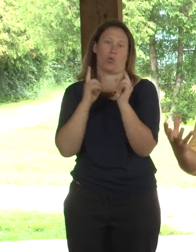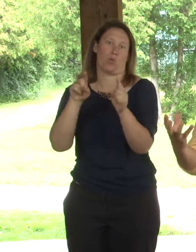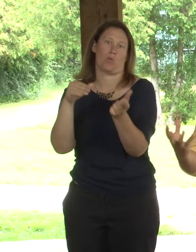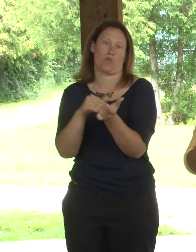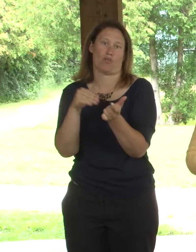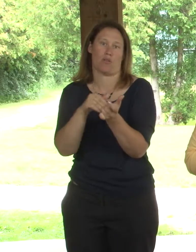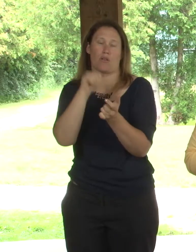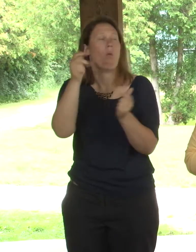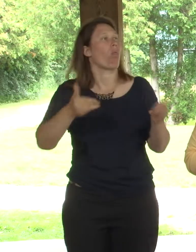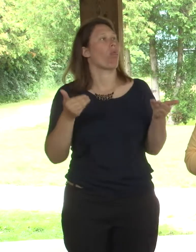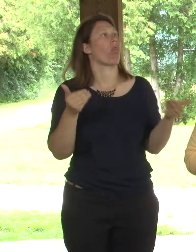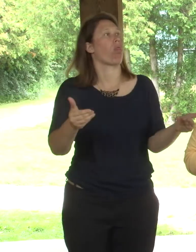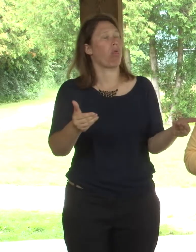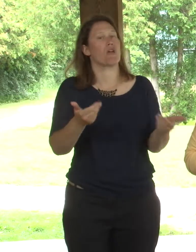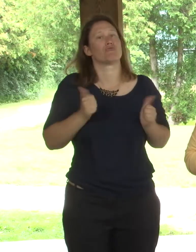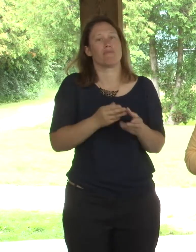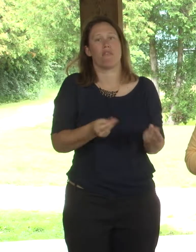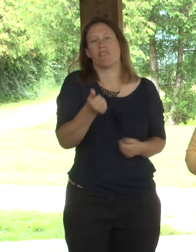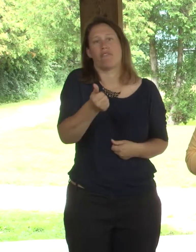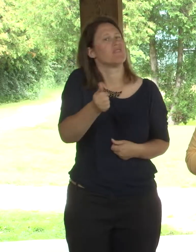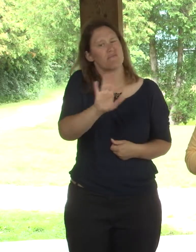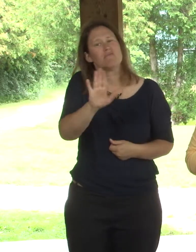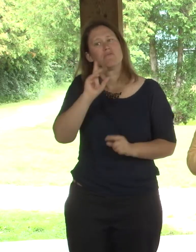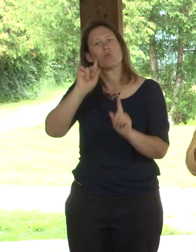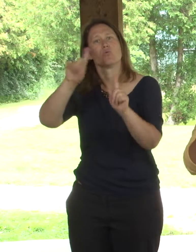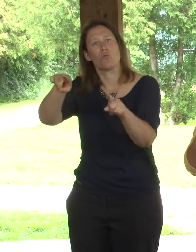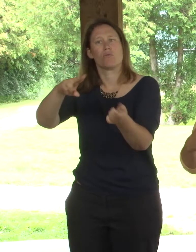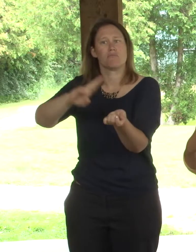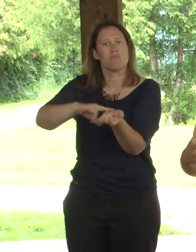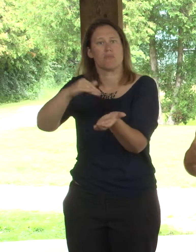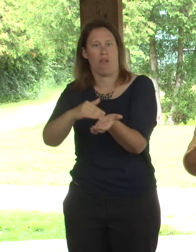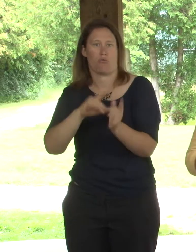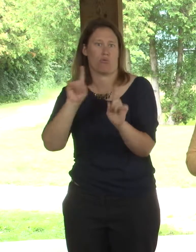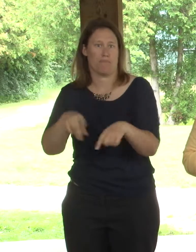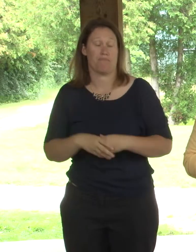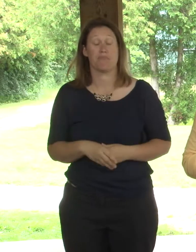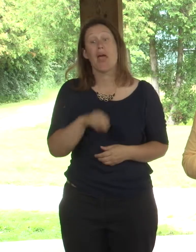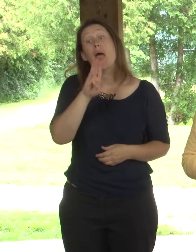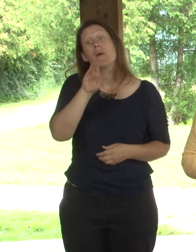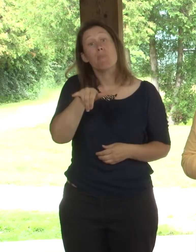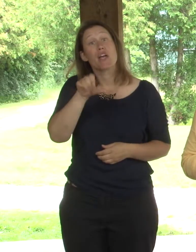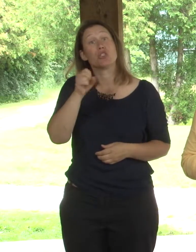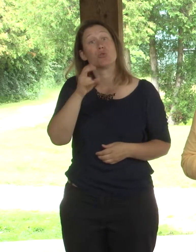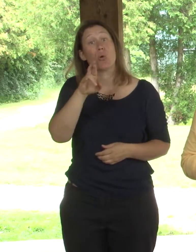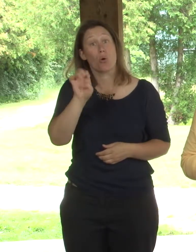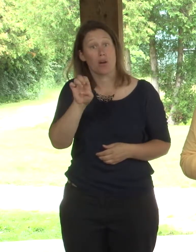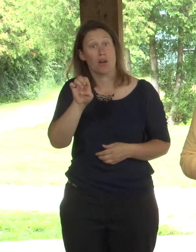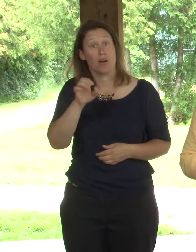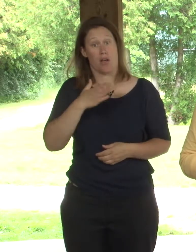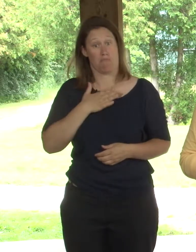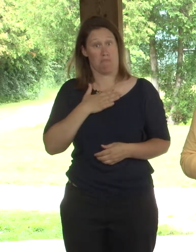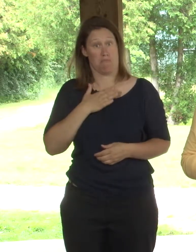Within the organization Bayshore Healthcare that I work for, we have foot care nurses, and there are professionals out